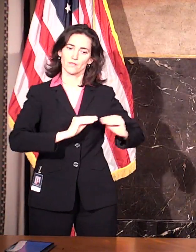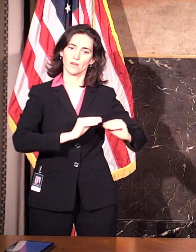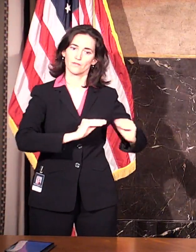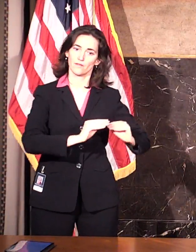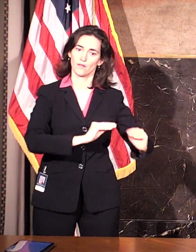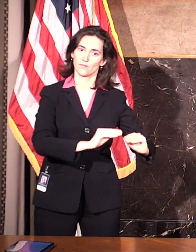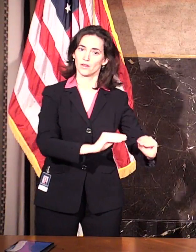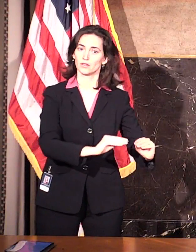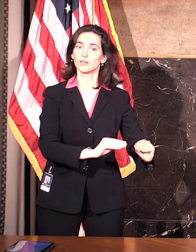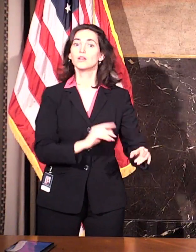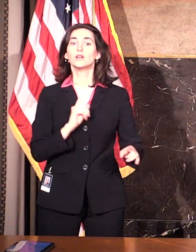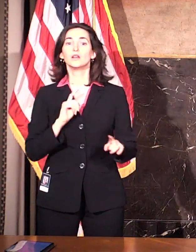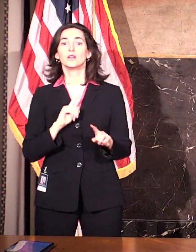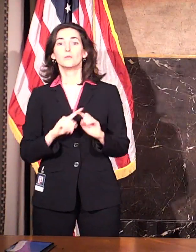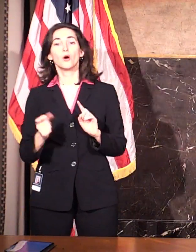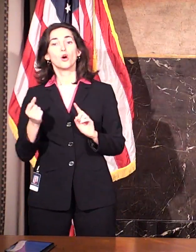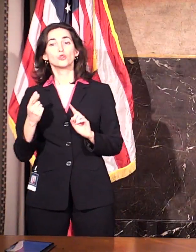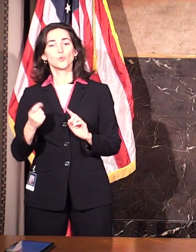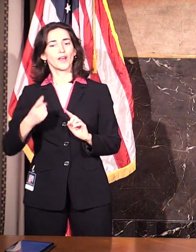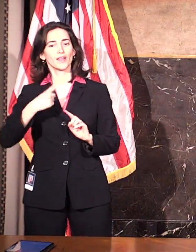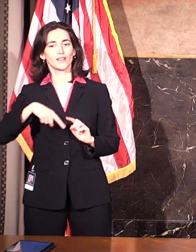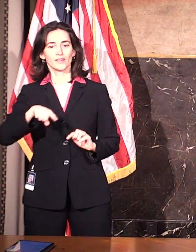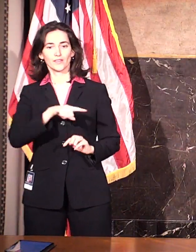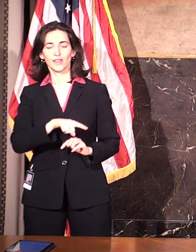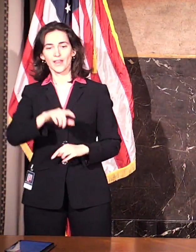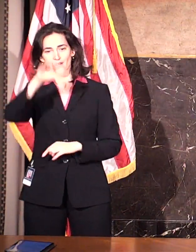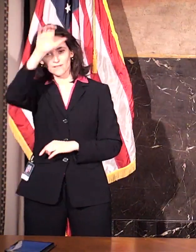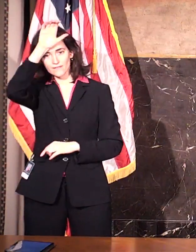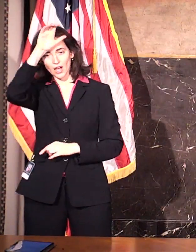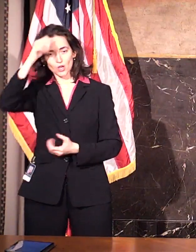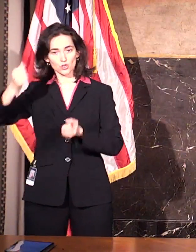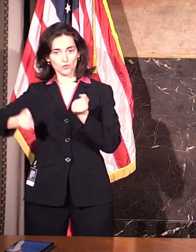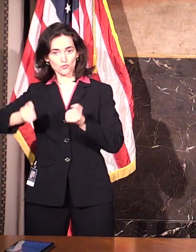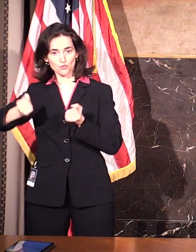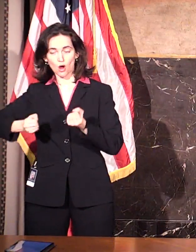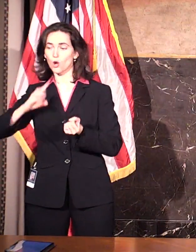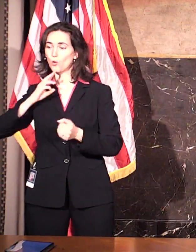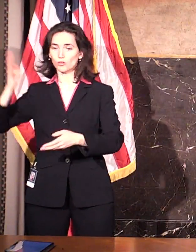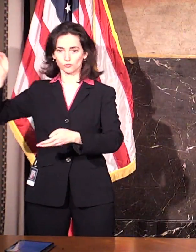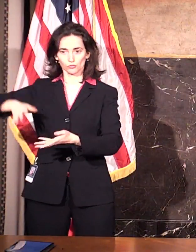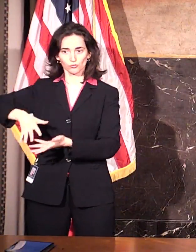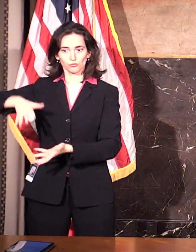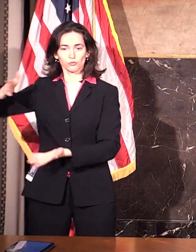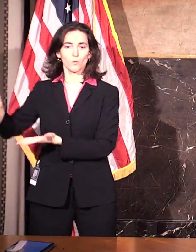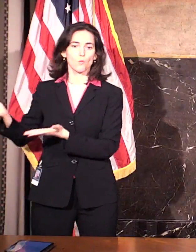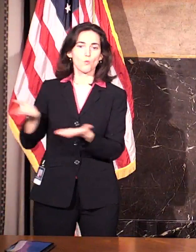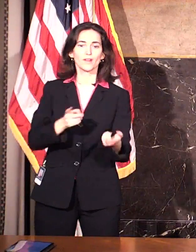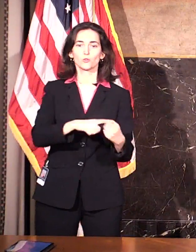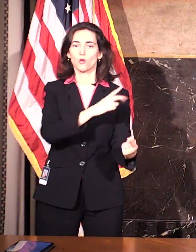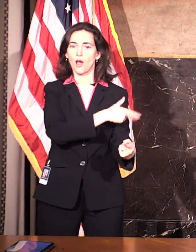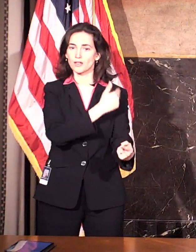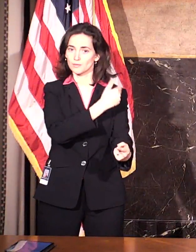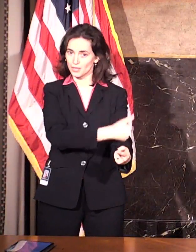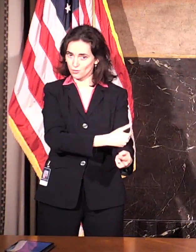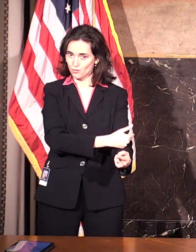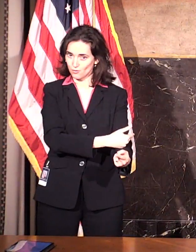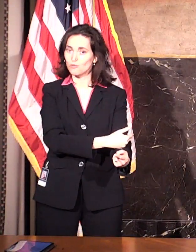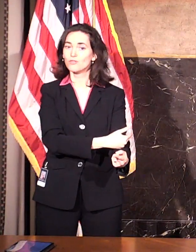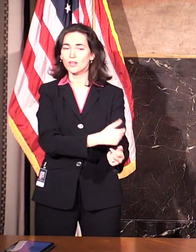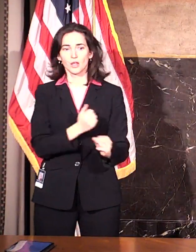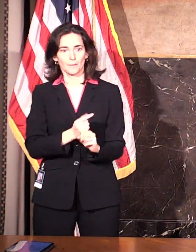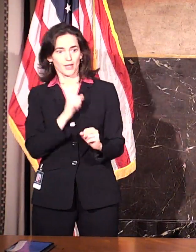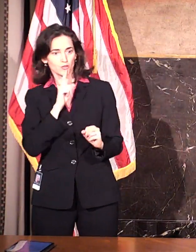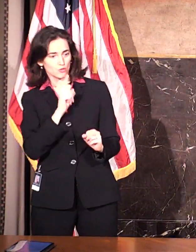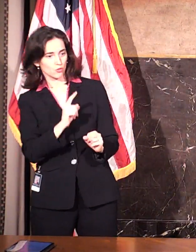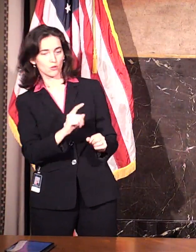water to their hospitals using fire trucks, for example, to make sure that they have the water necessary to